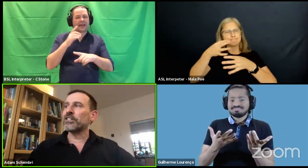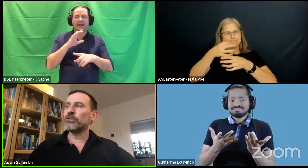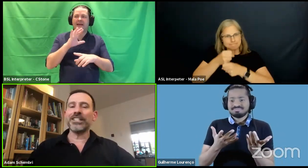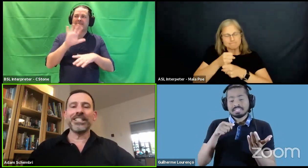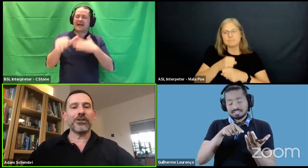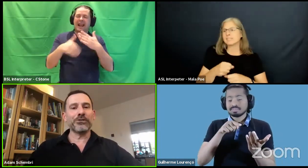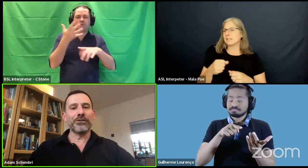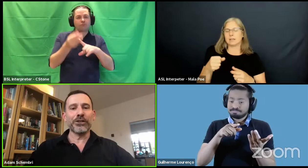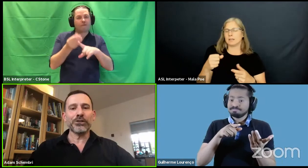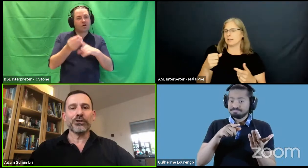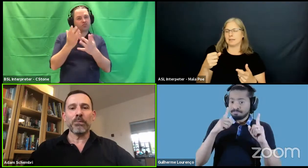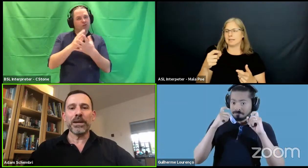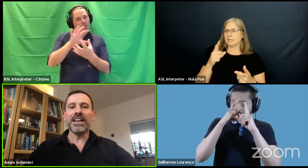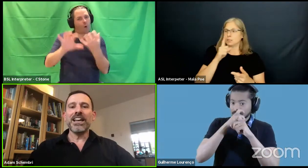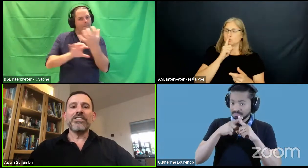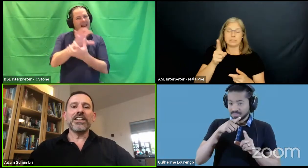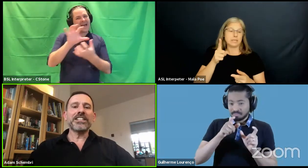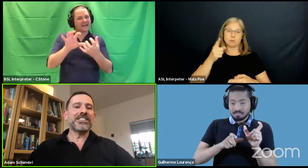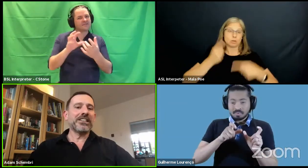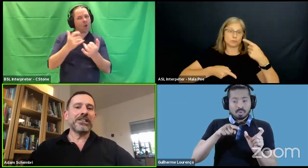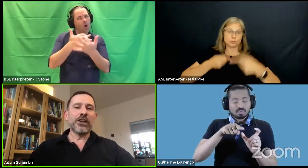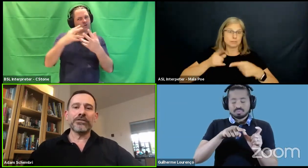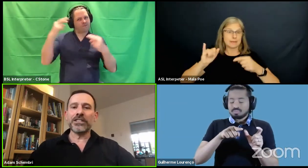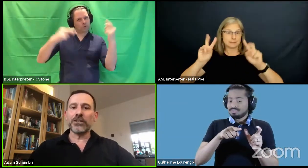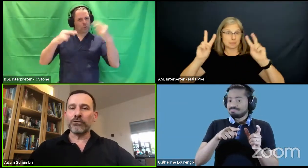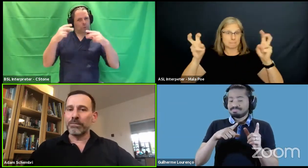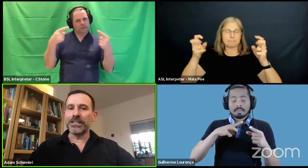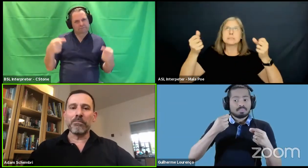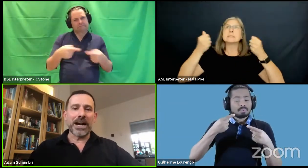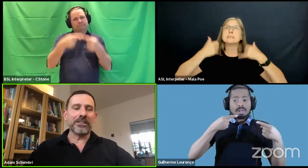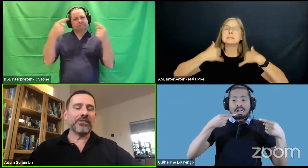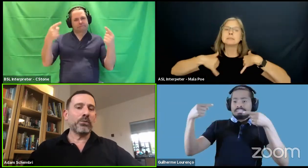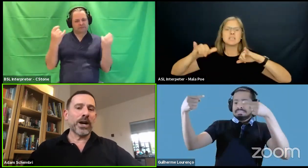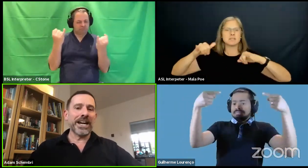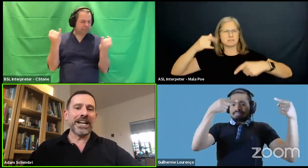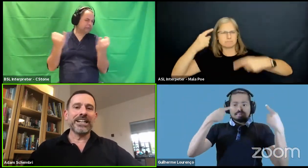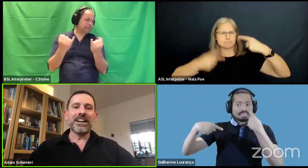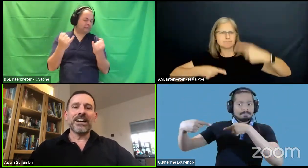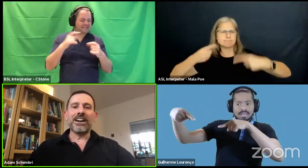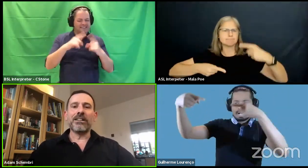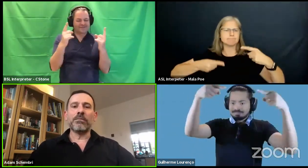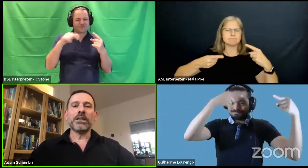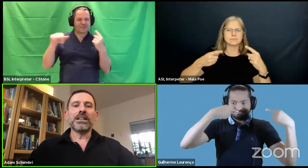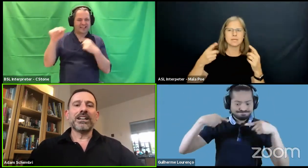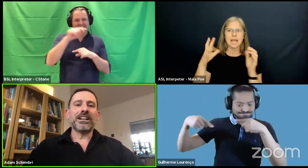is a hugely controversial topic. There's still a lot of disagreement about the way